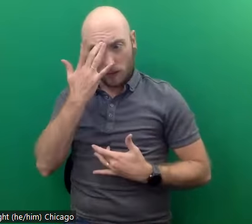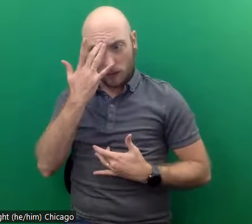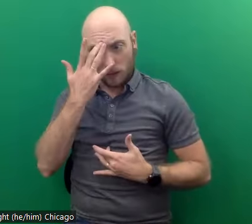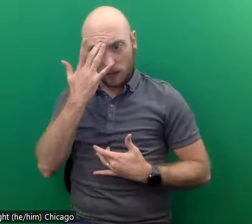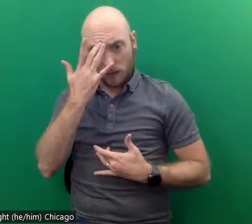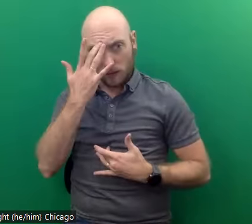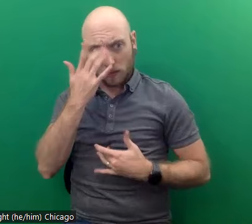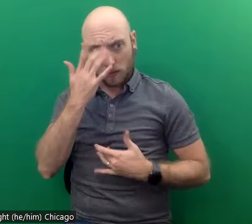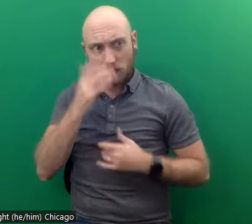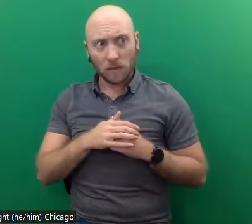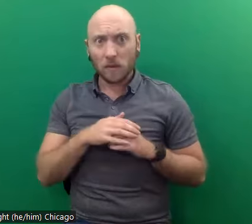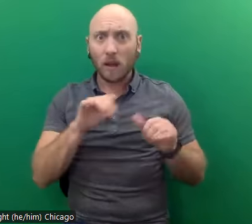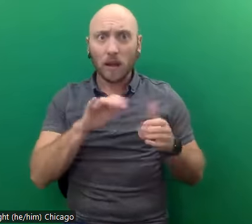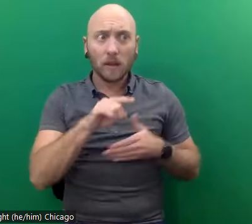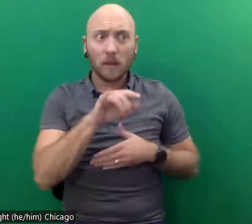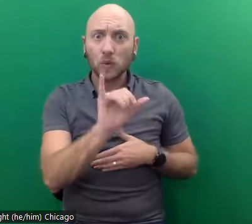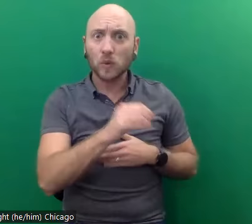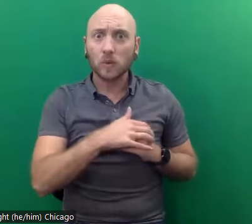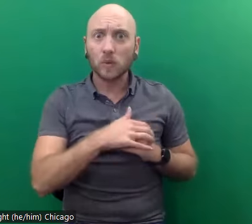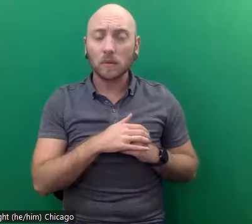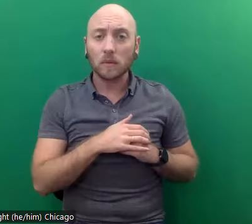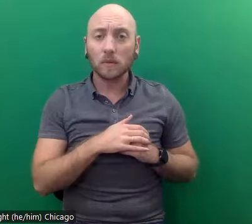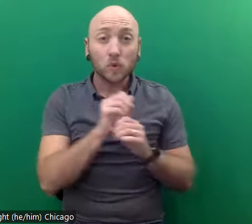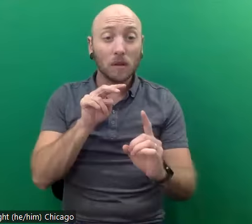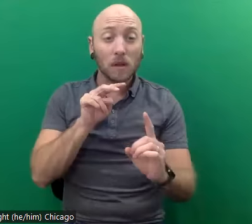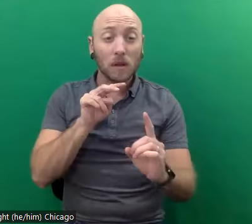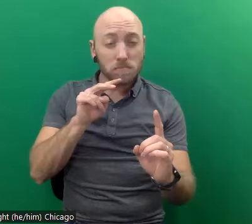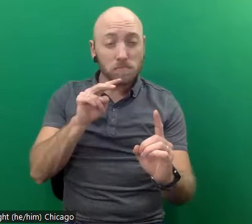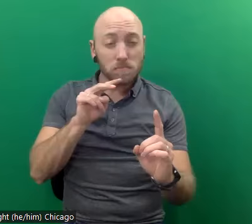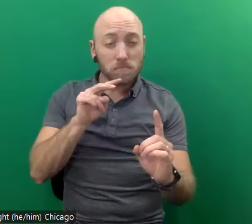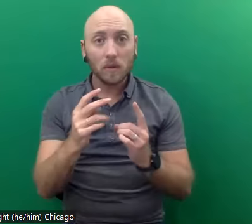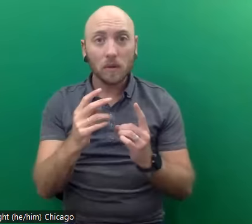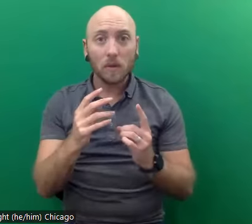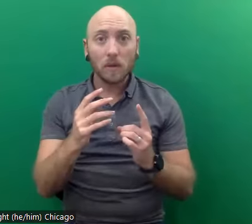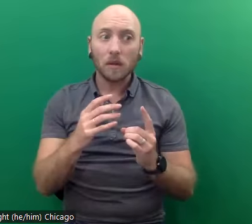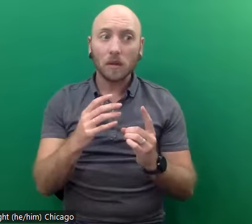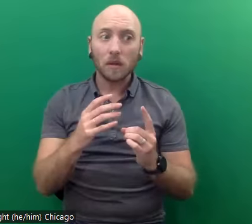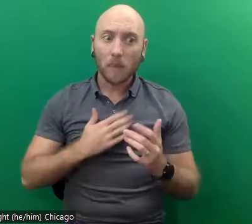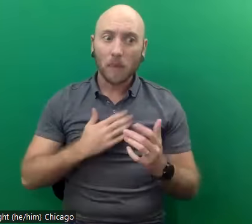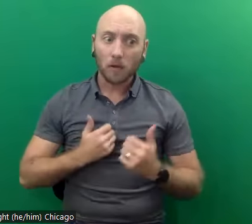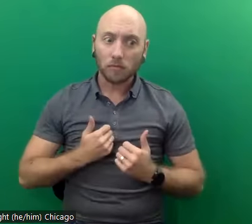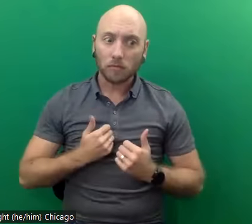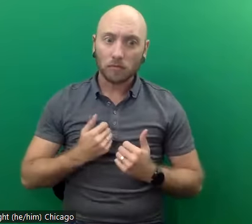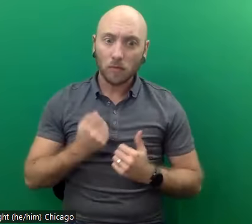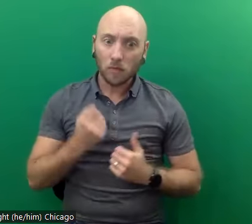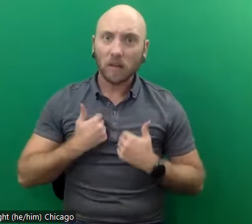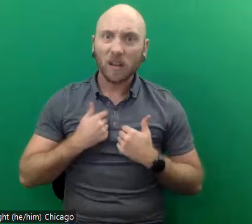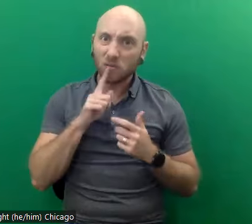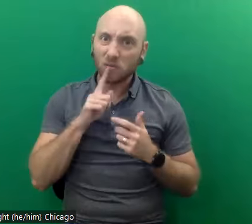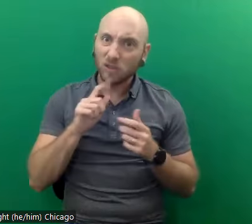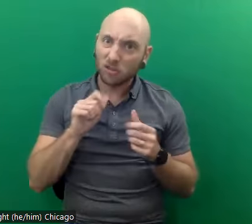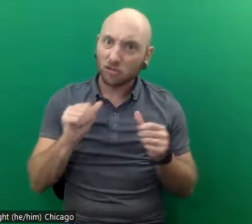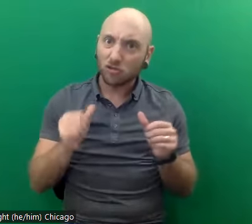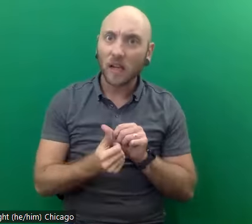And my perspective started to change, and I started to look at life differently, and I started to think differently, and I started to,